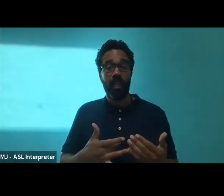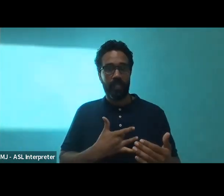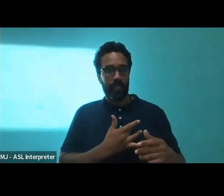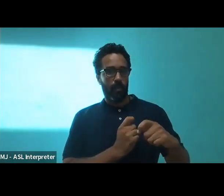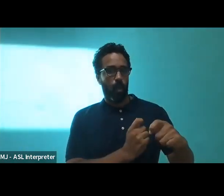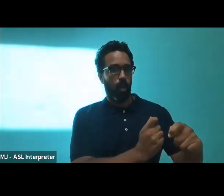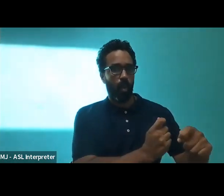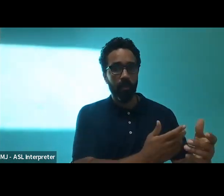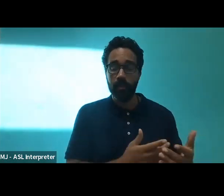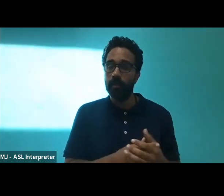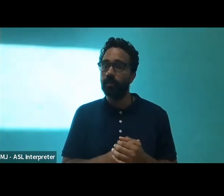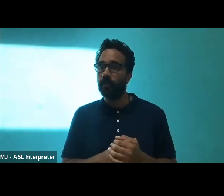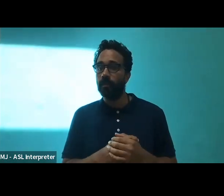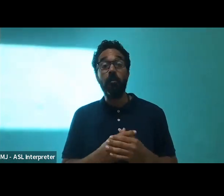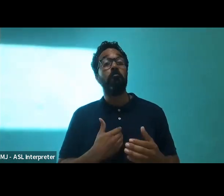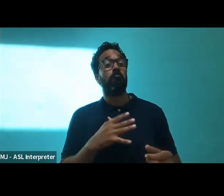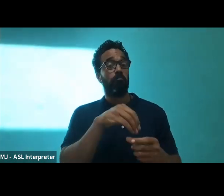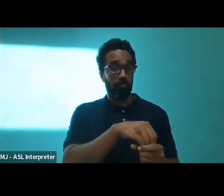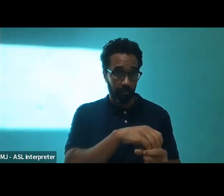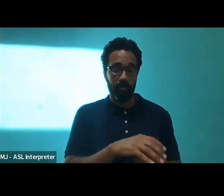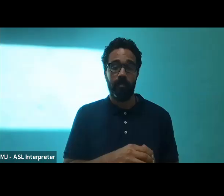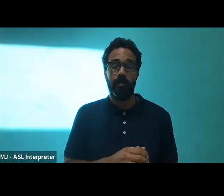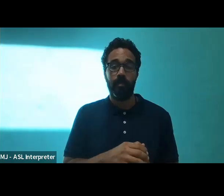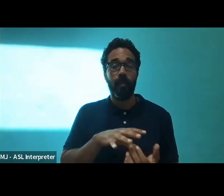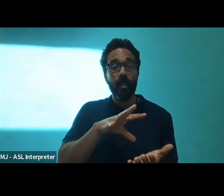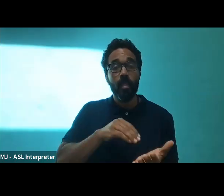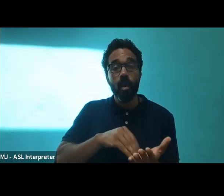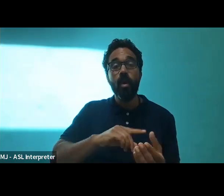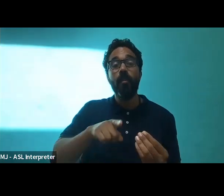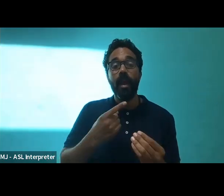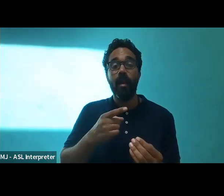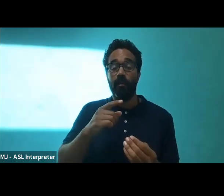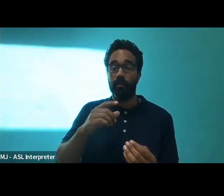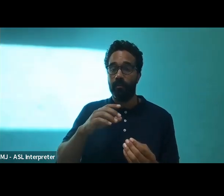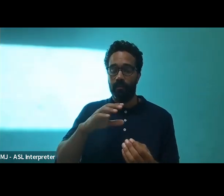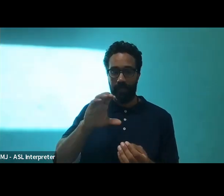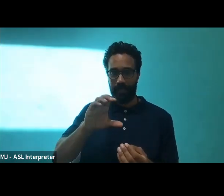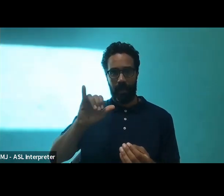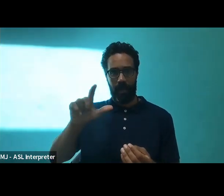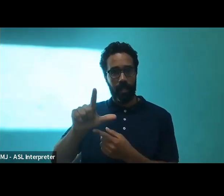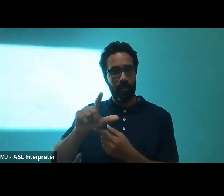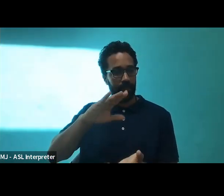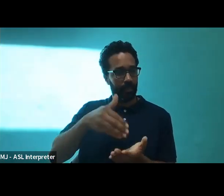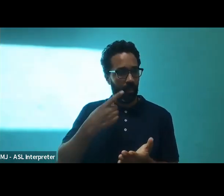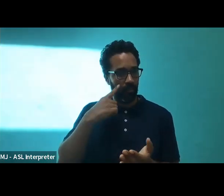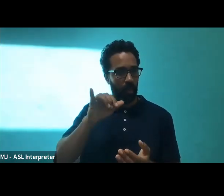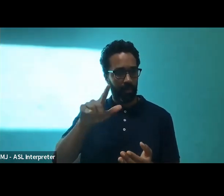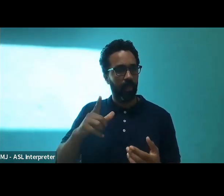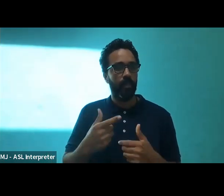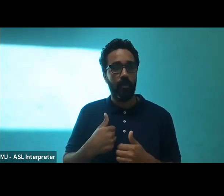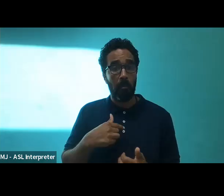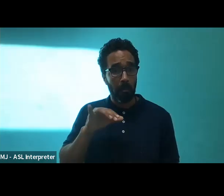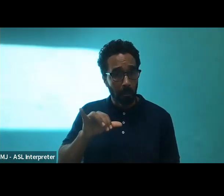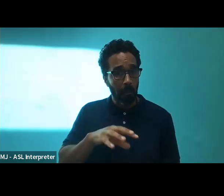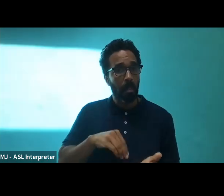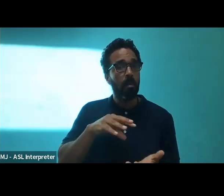During that project, I learned about Centers for Independent Living. My project didn't have the funds